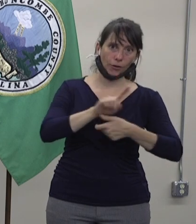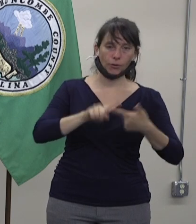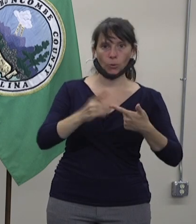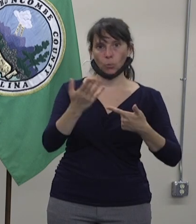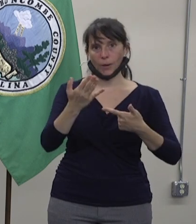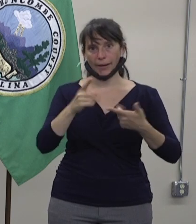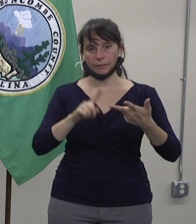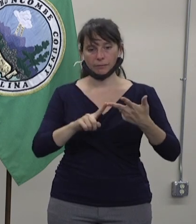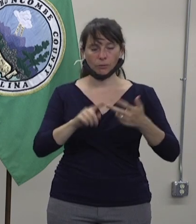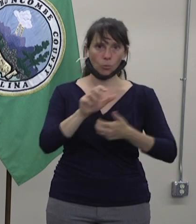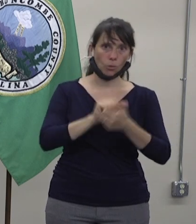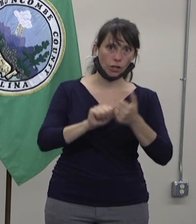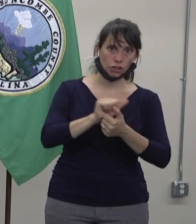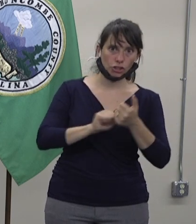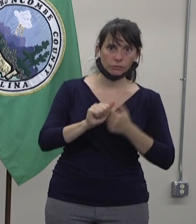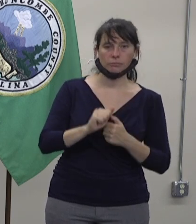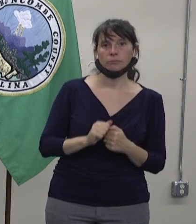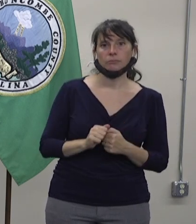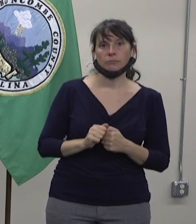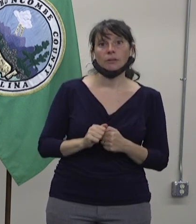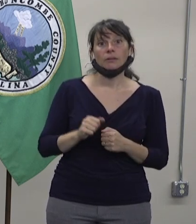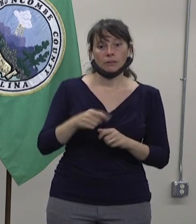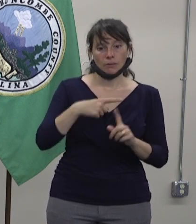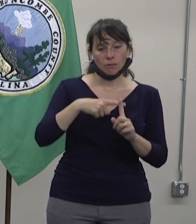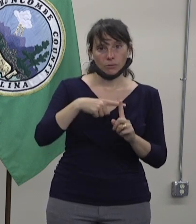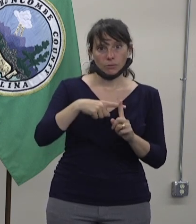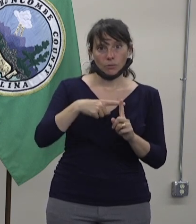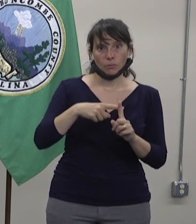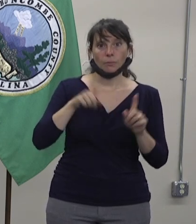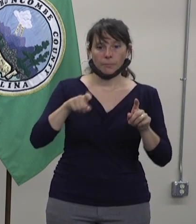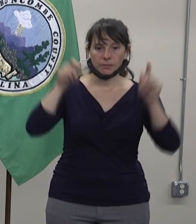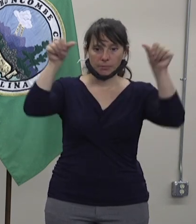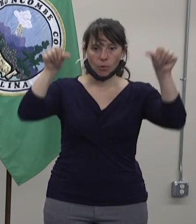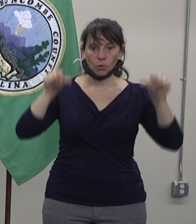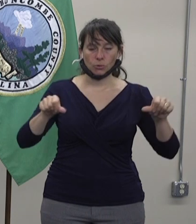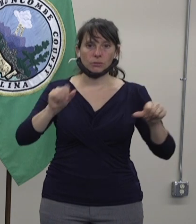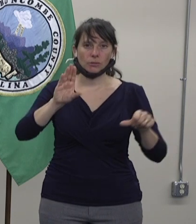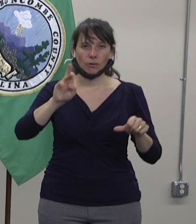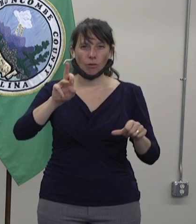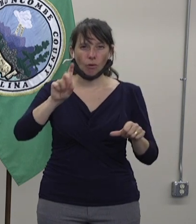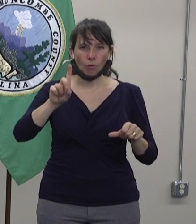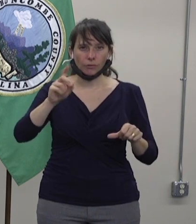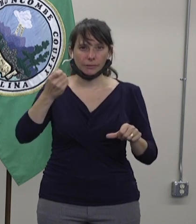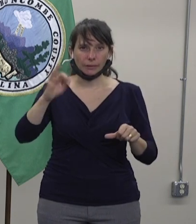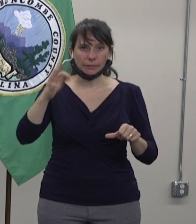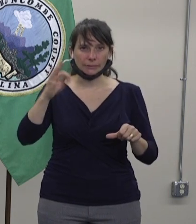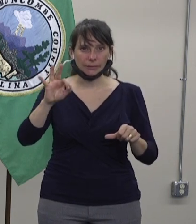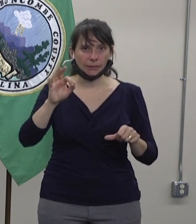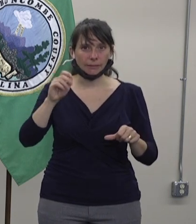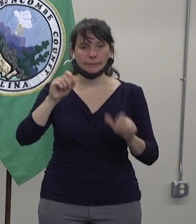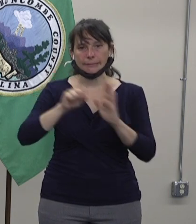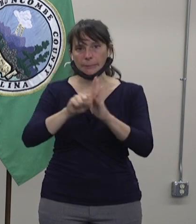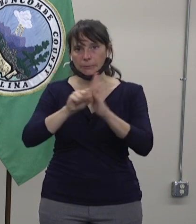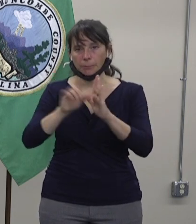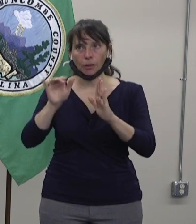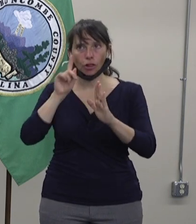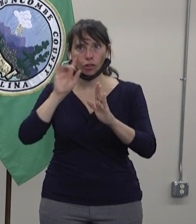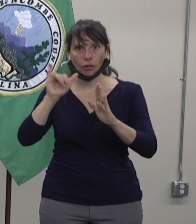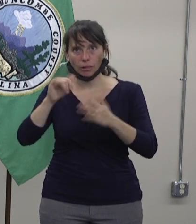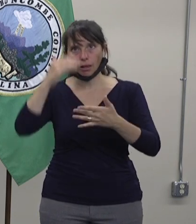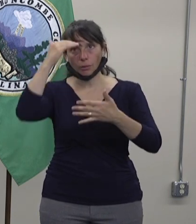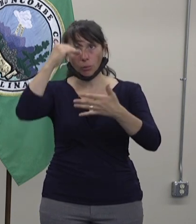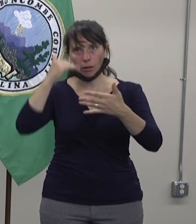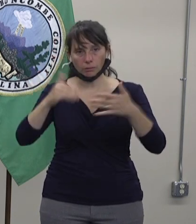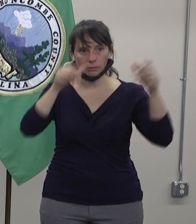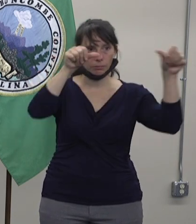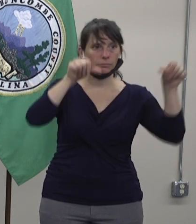to post signage regarding COVID symptoms at the entrance are also violations, as is the failure to conduct a